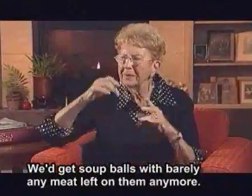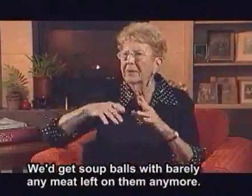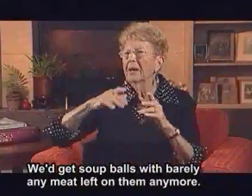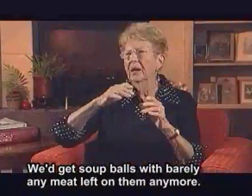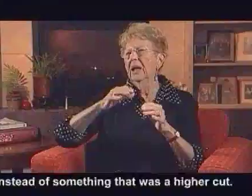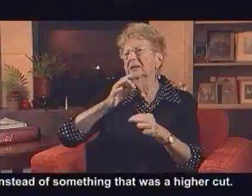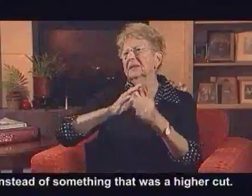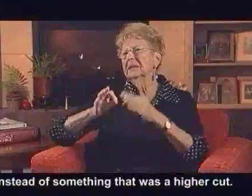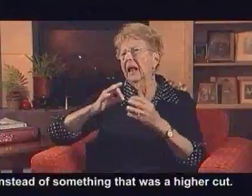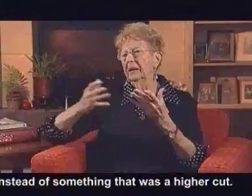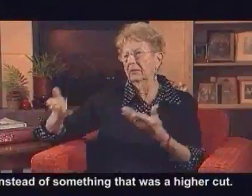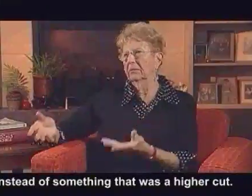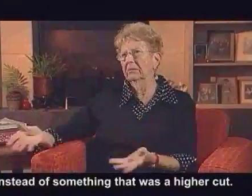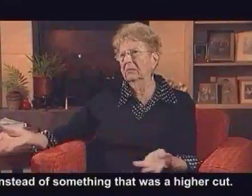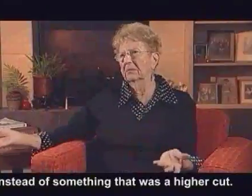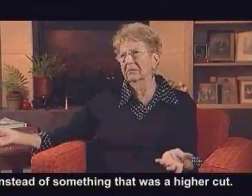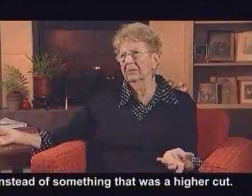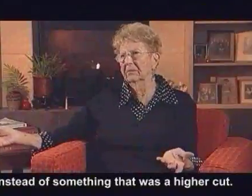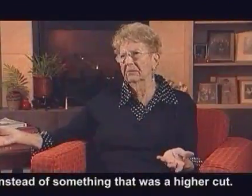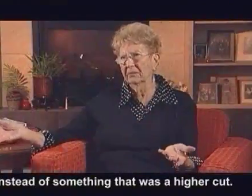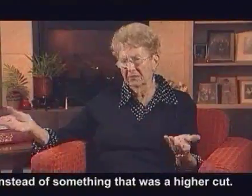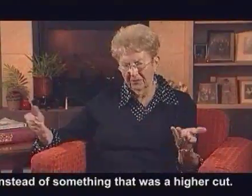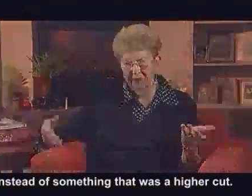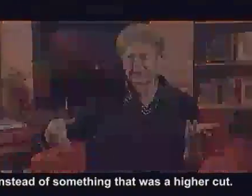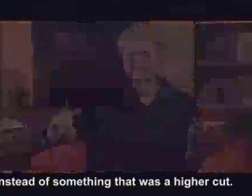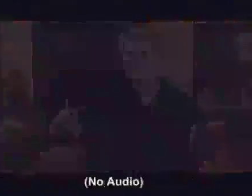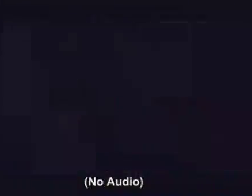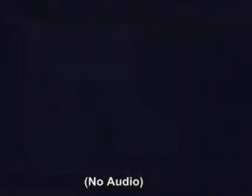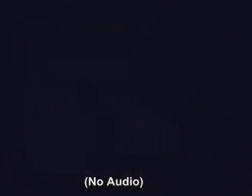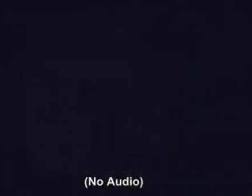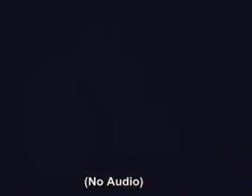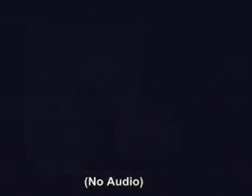them anymore, instead of something that was a higher cut.